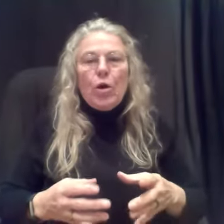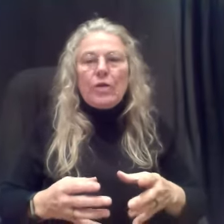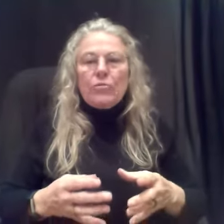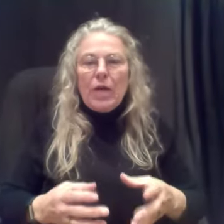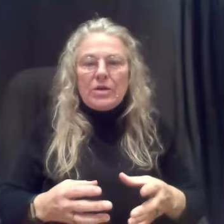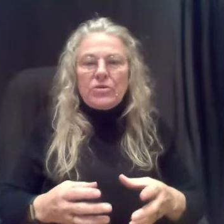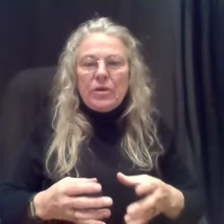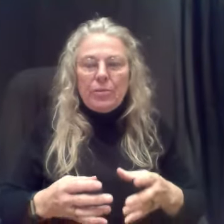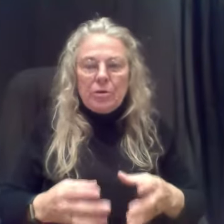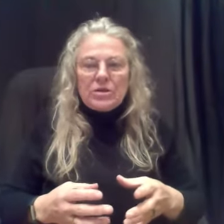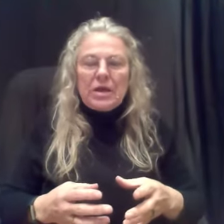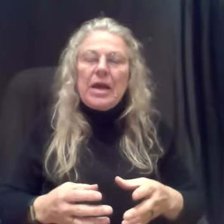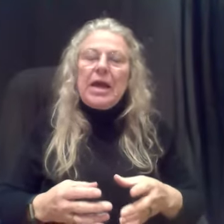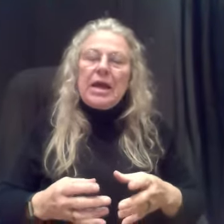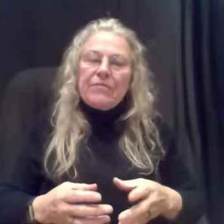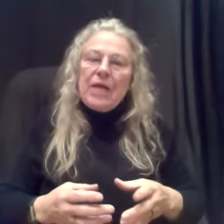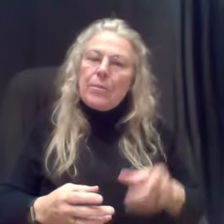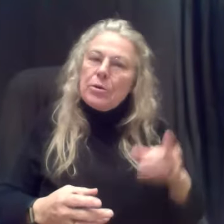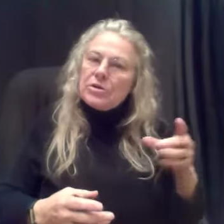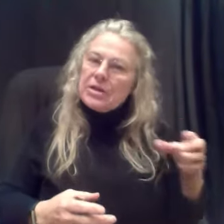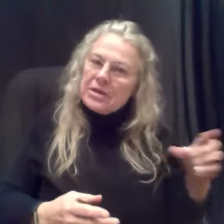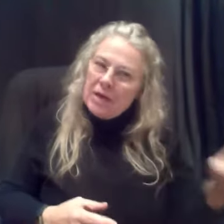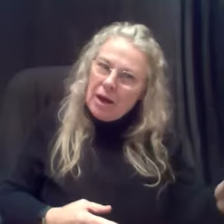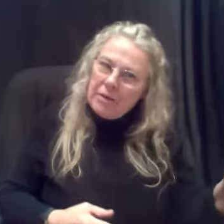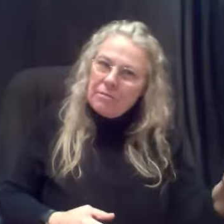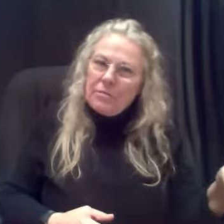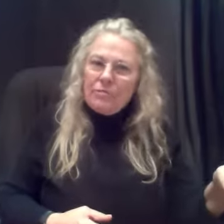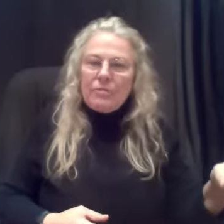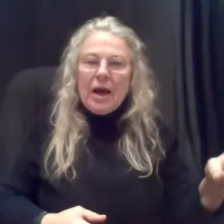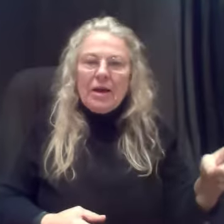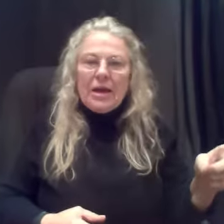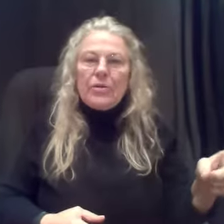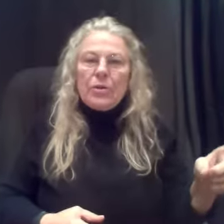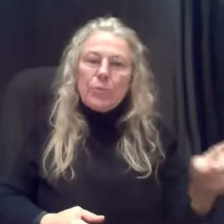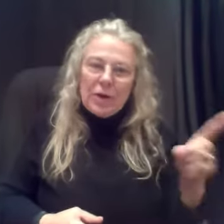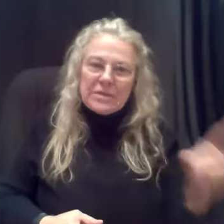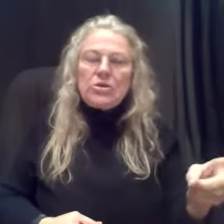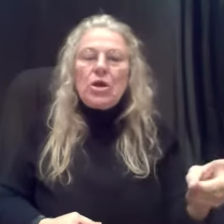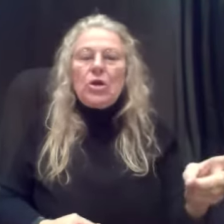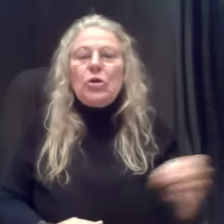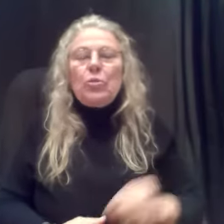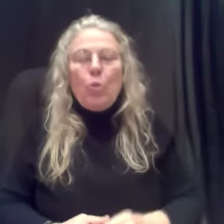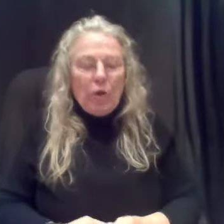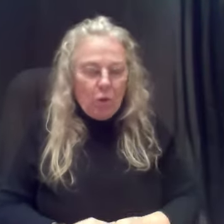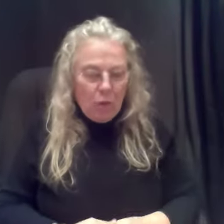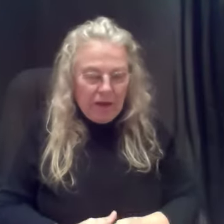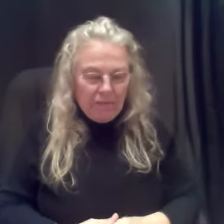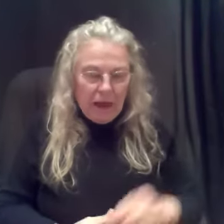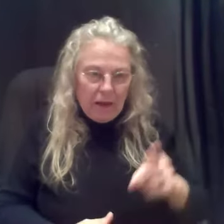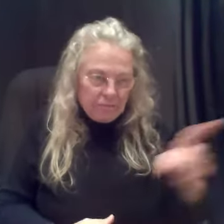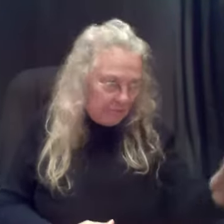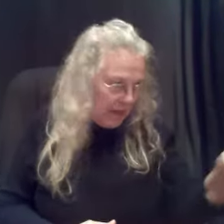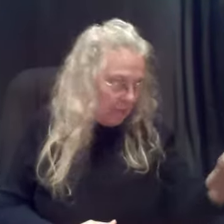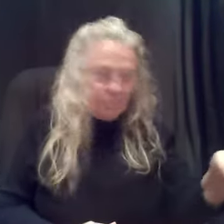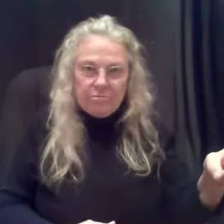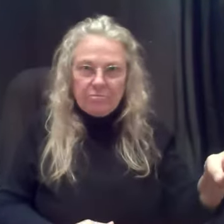right to the person. If that person is not in the present, you point away out